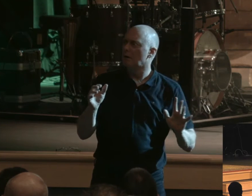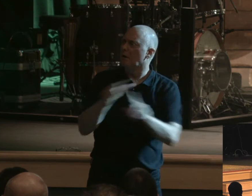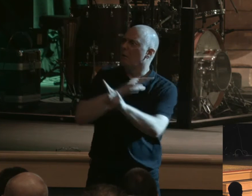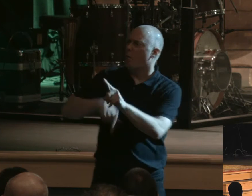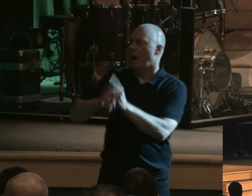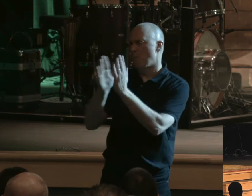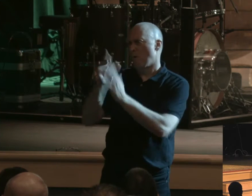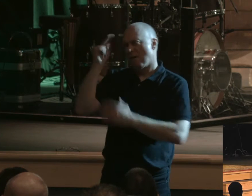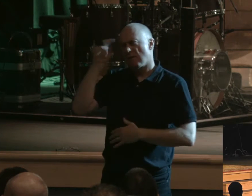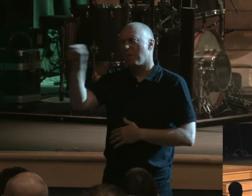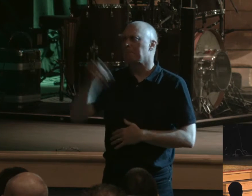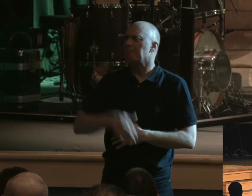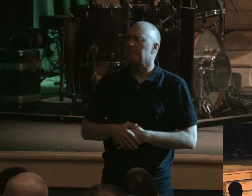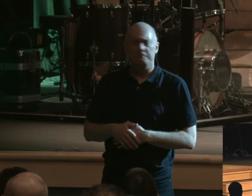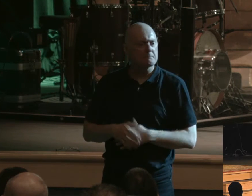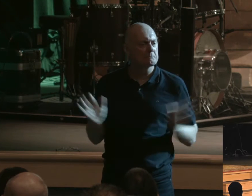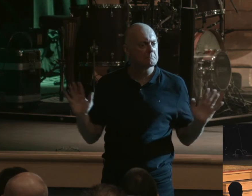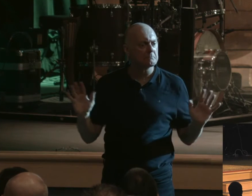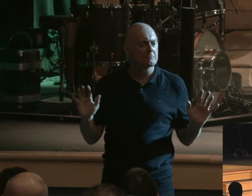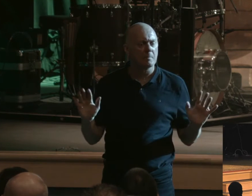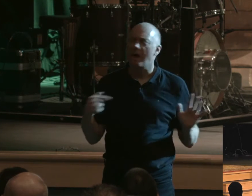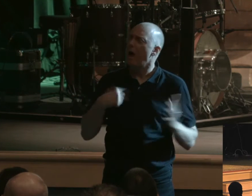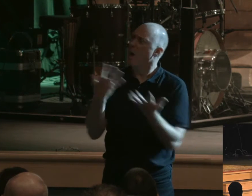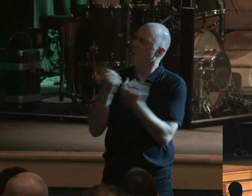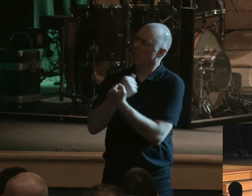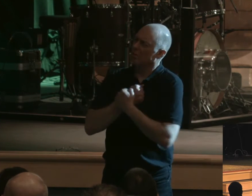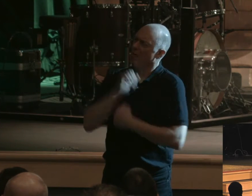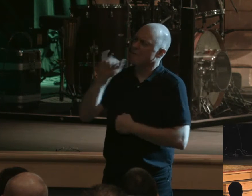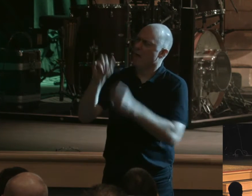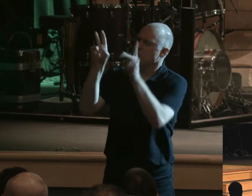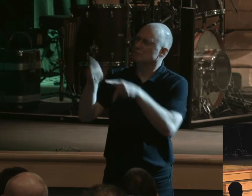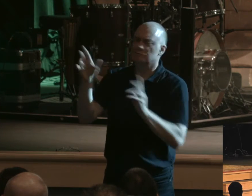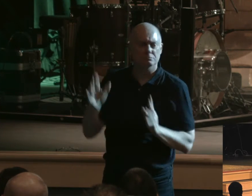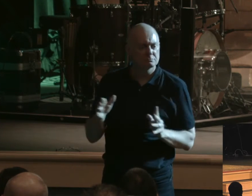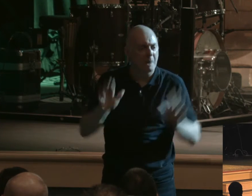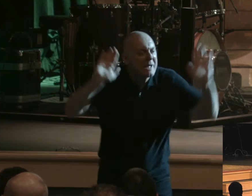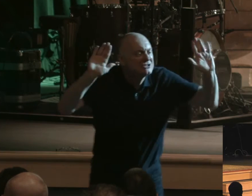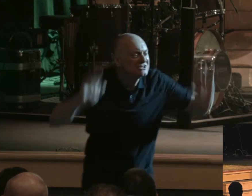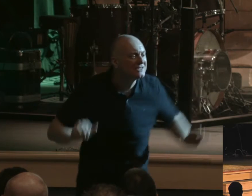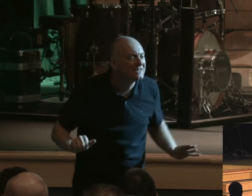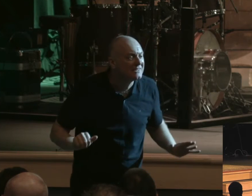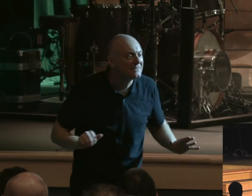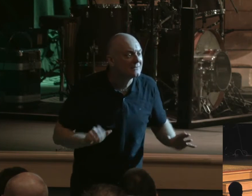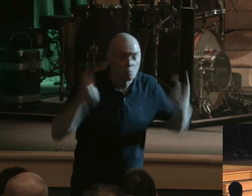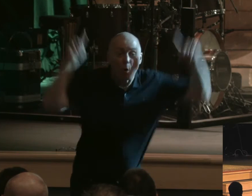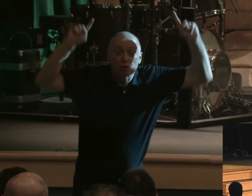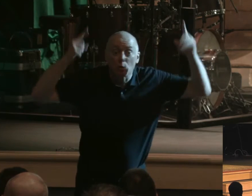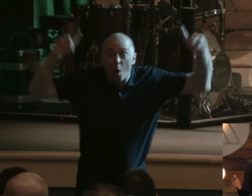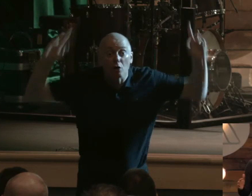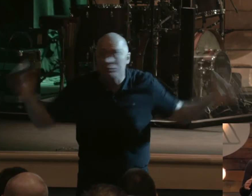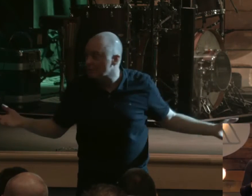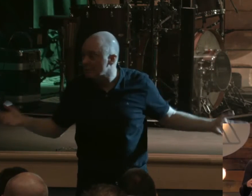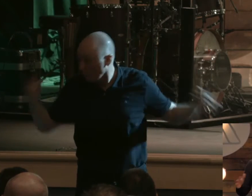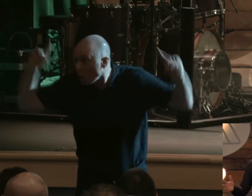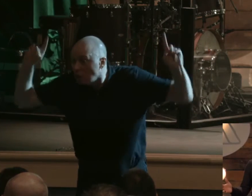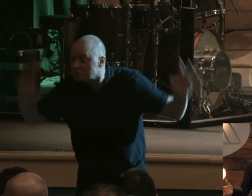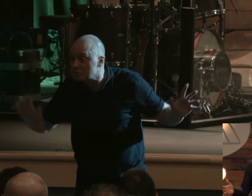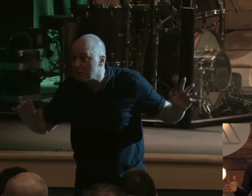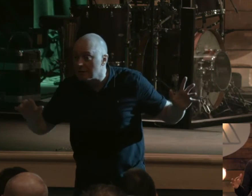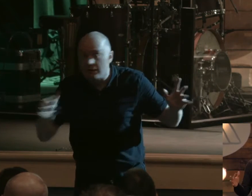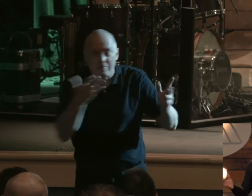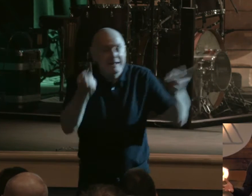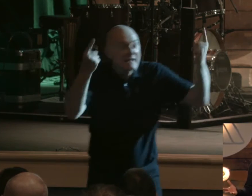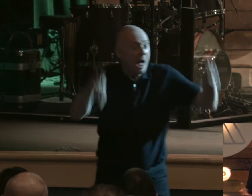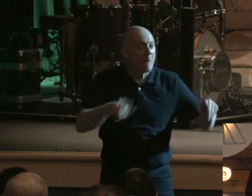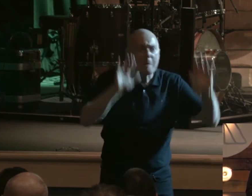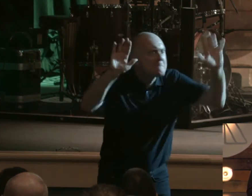for this individual. I pray love upon this individual. You know, it's amazing. It worked. Like things happened.